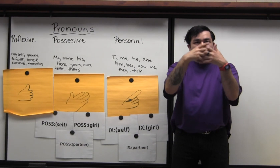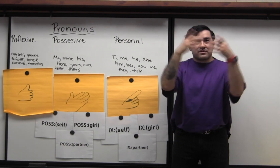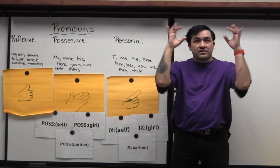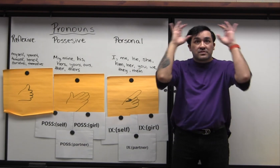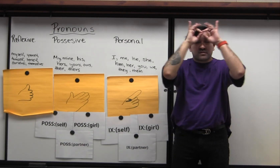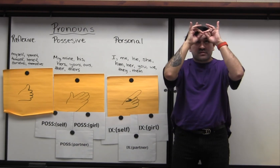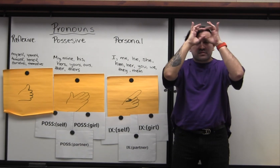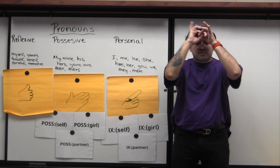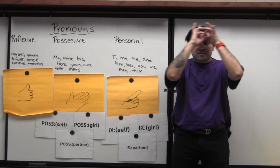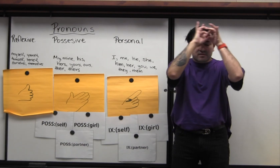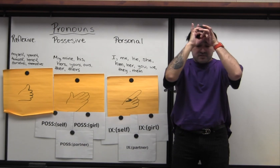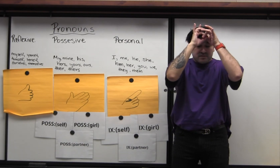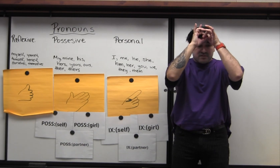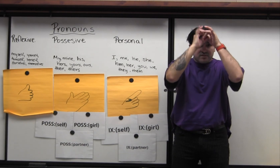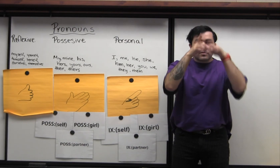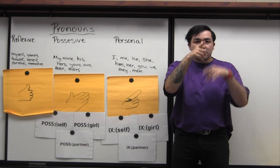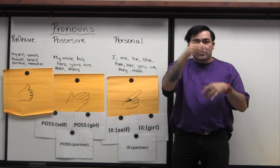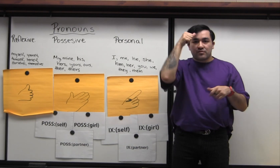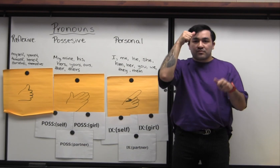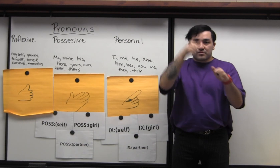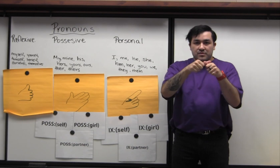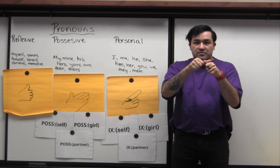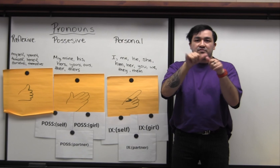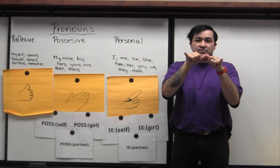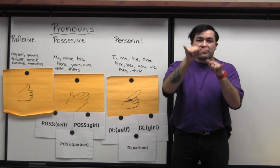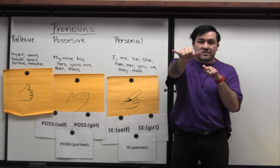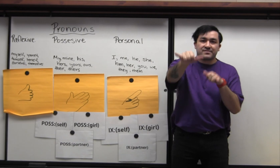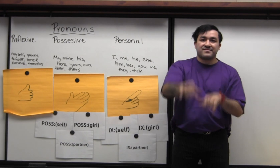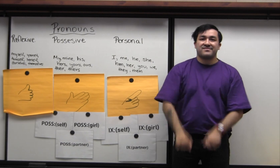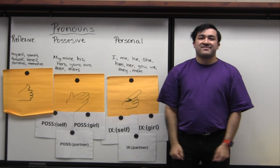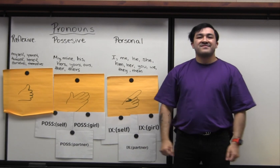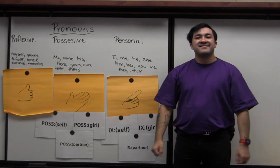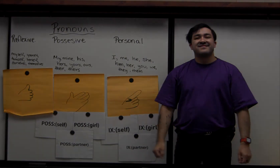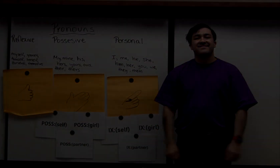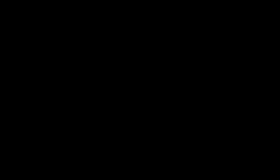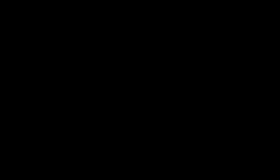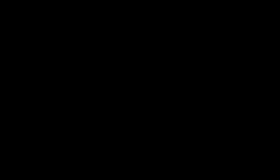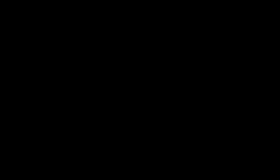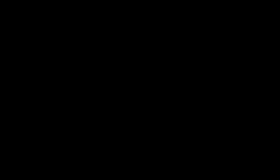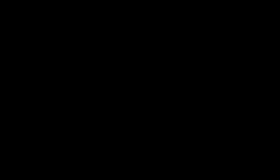of easily match those together to make those connections in the brain and really reinforce everything in these three videos.